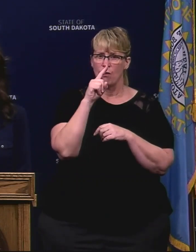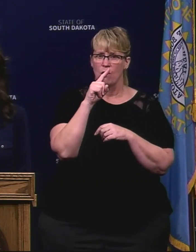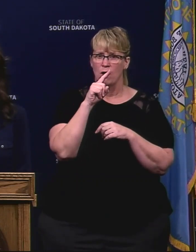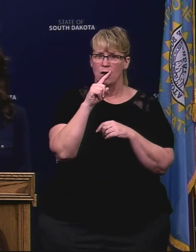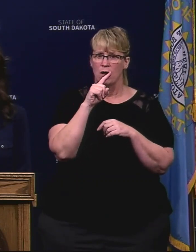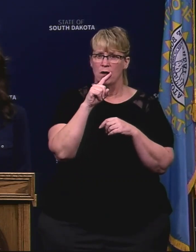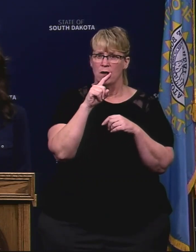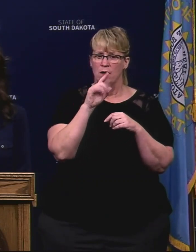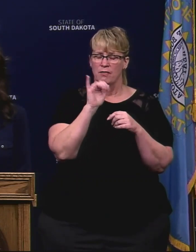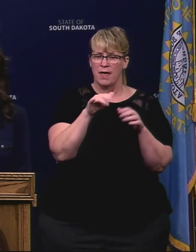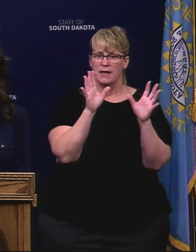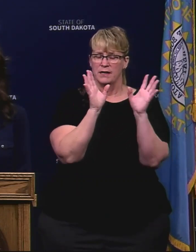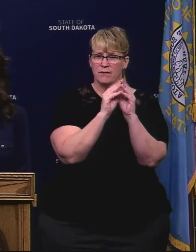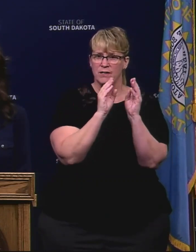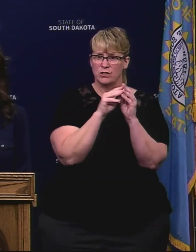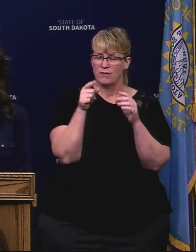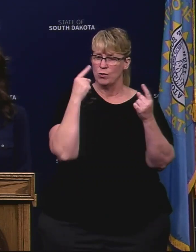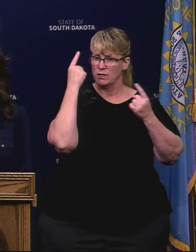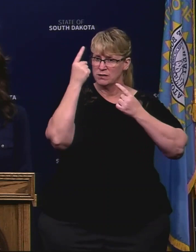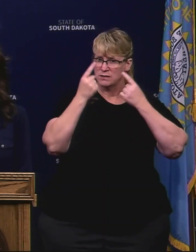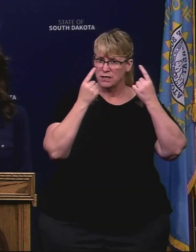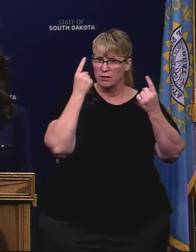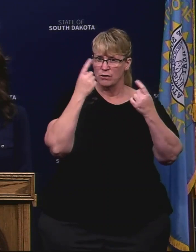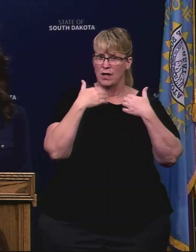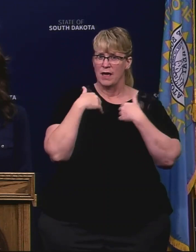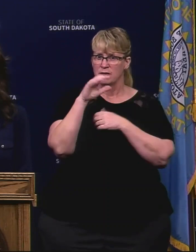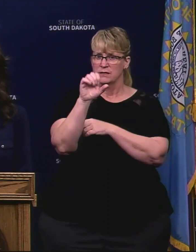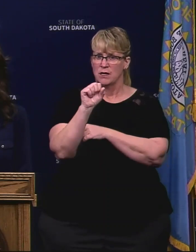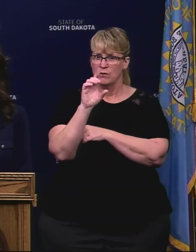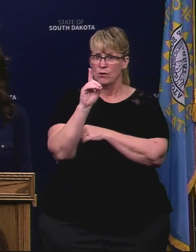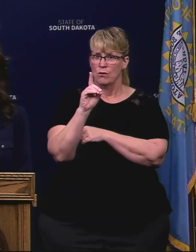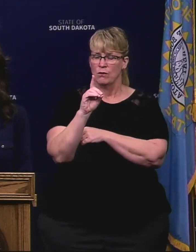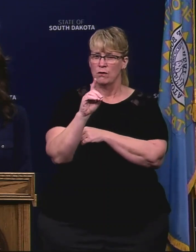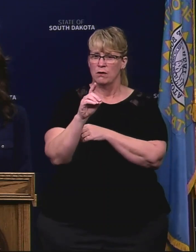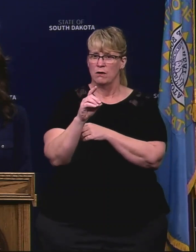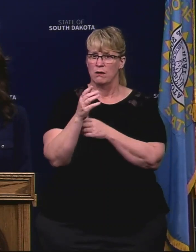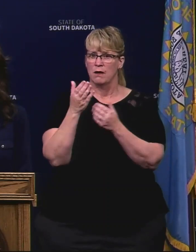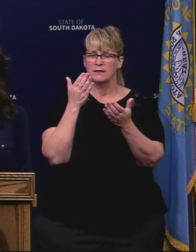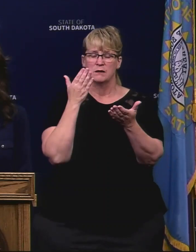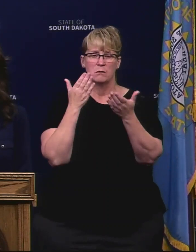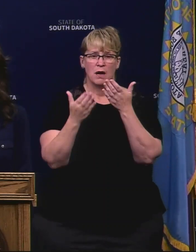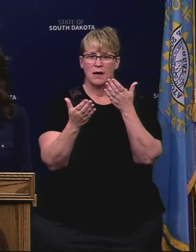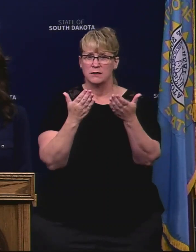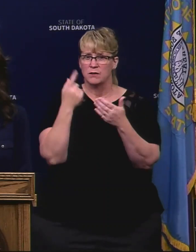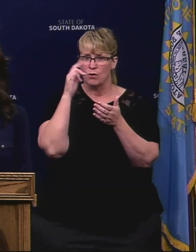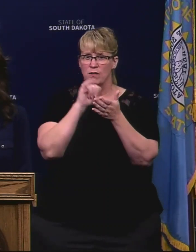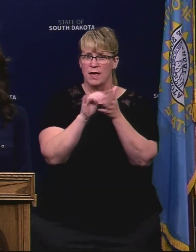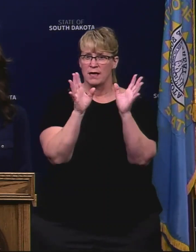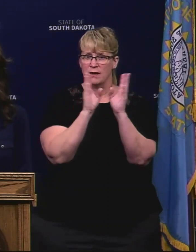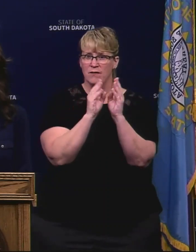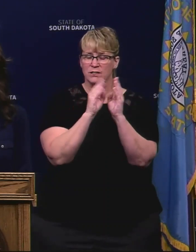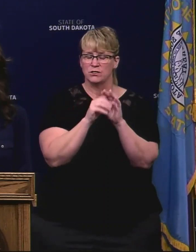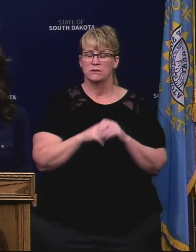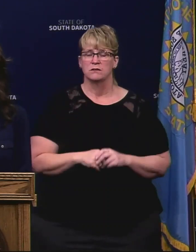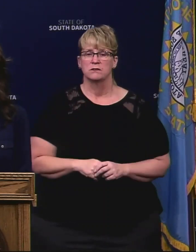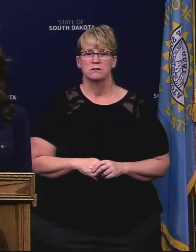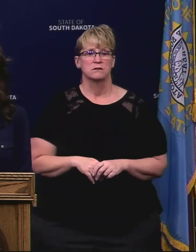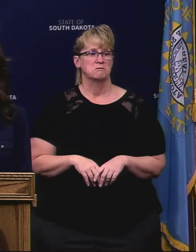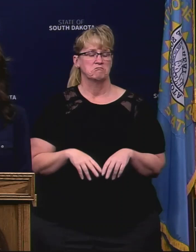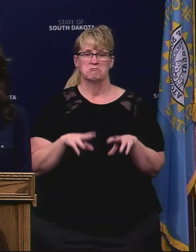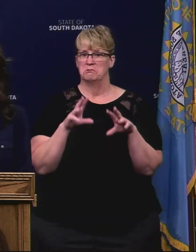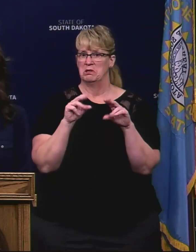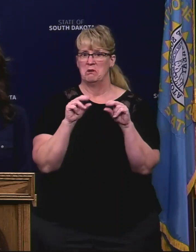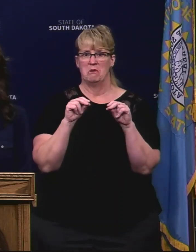you had considered or have any plans to put South Dakota forward as a possible host for the convention. No, I had